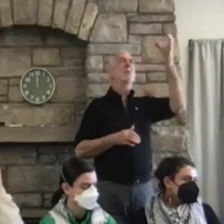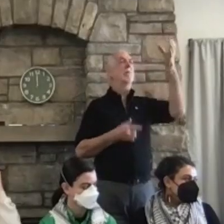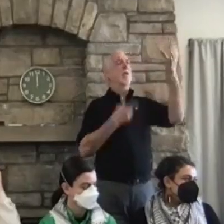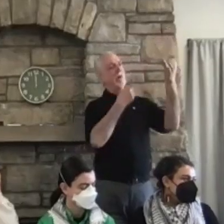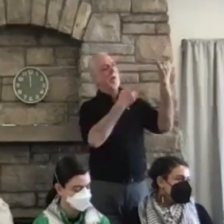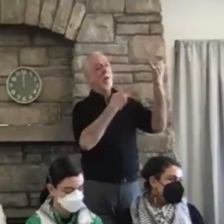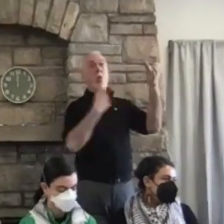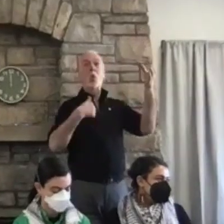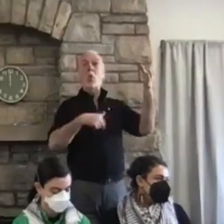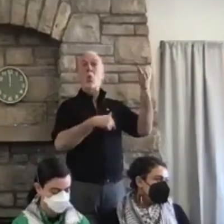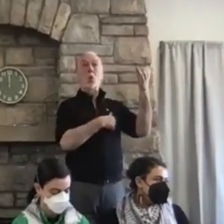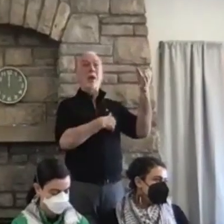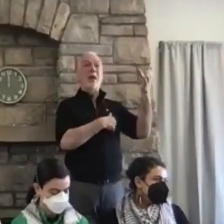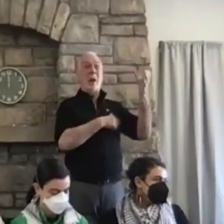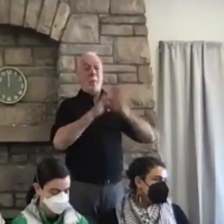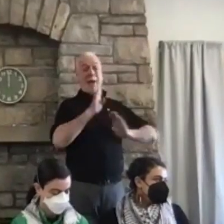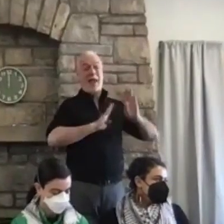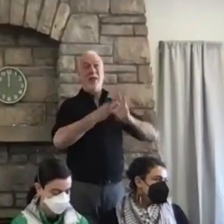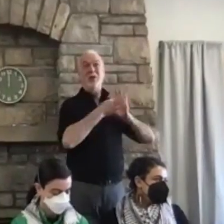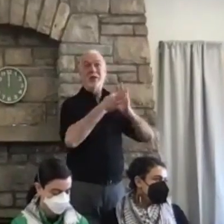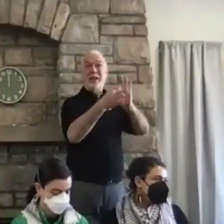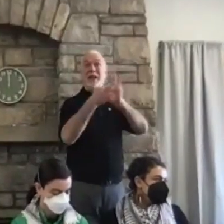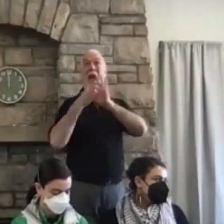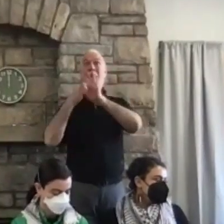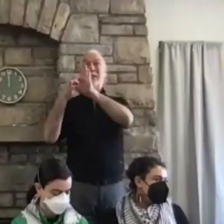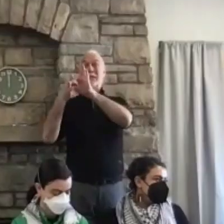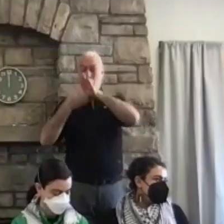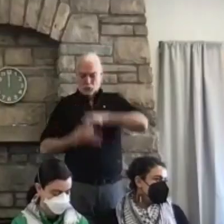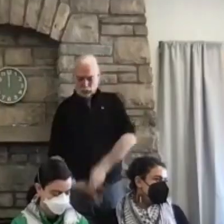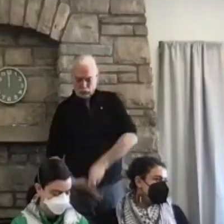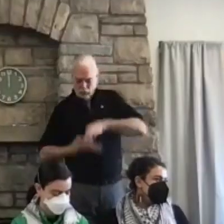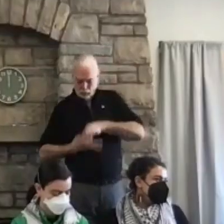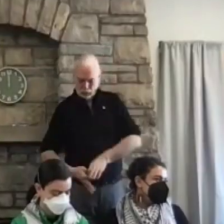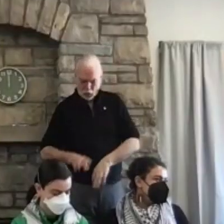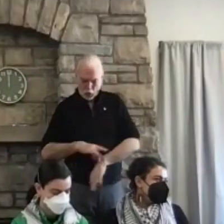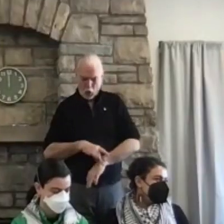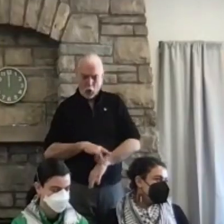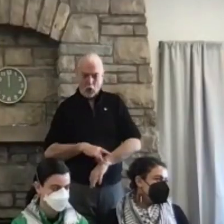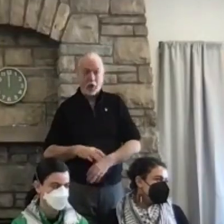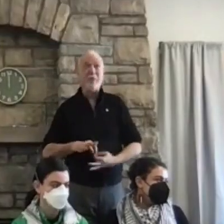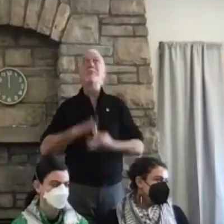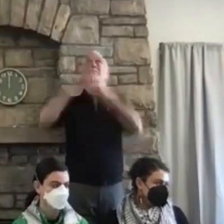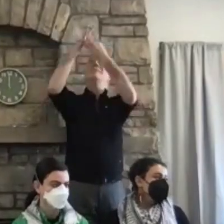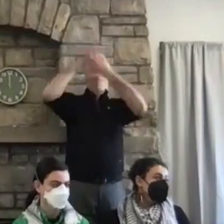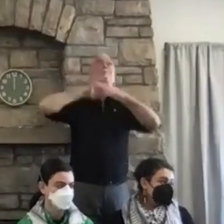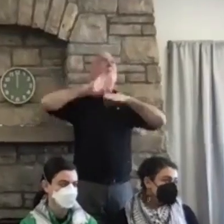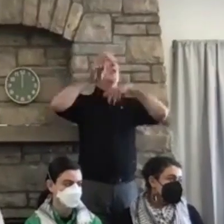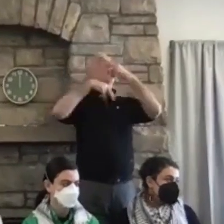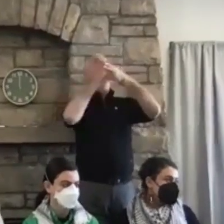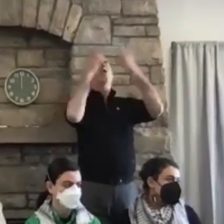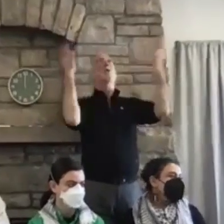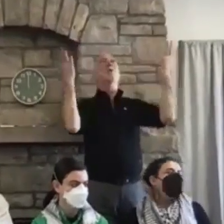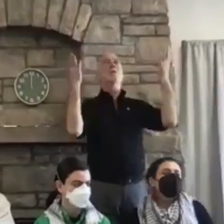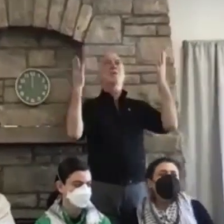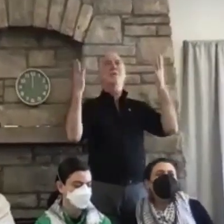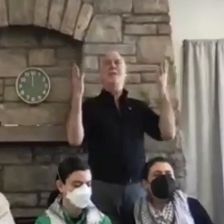all connected biologically and to the earth chemically and to the rest of the universe atomically, like wonderful Carl